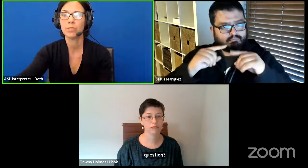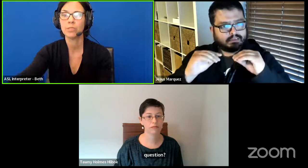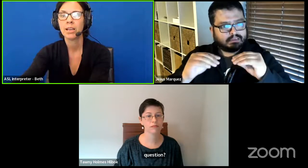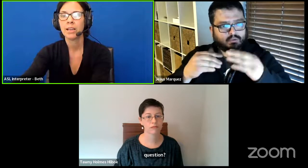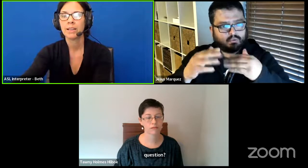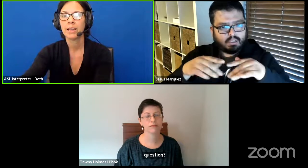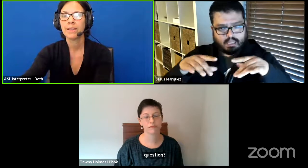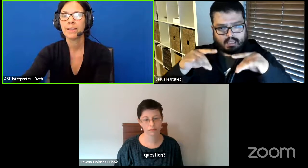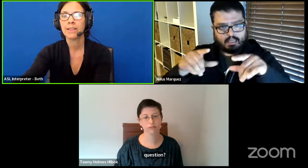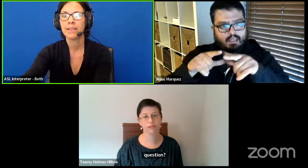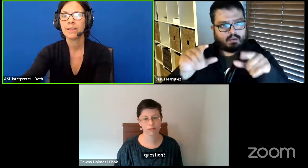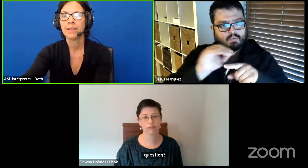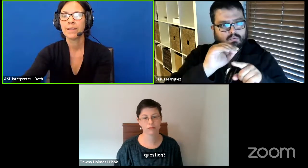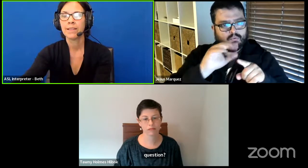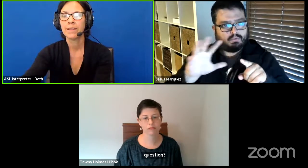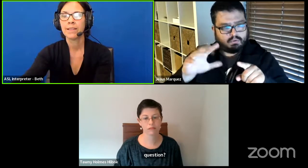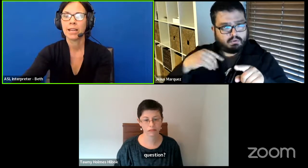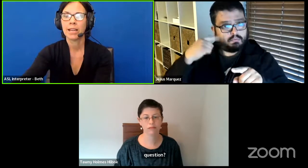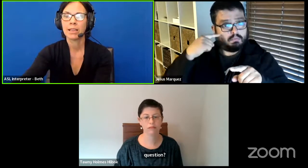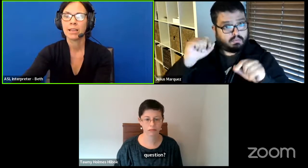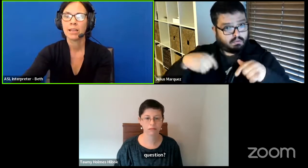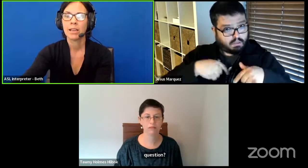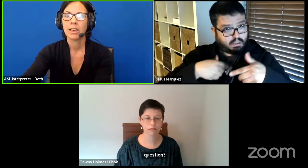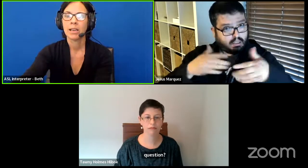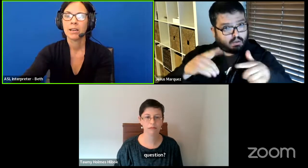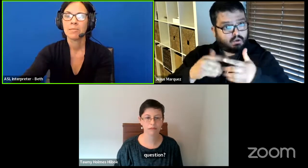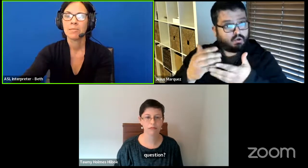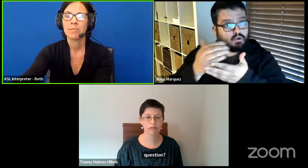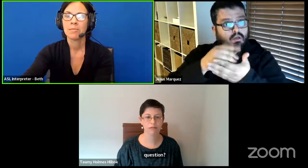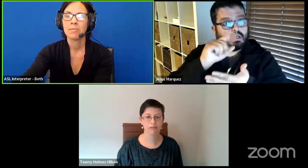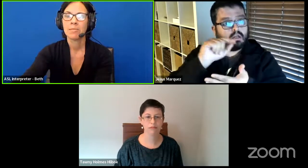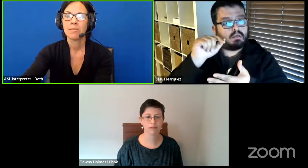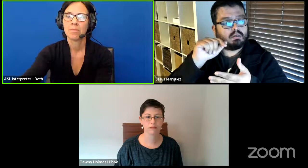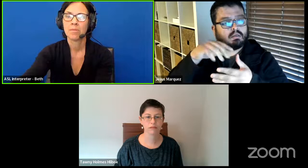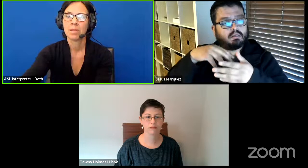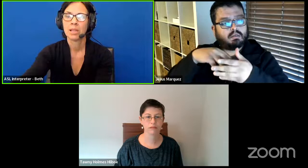bigger than they actually are. And